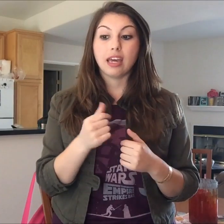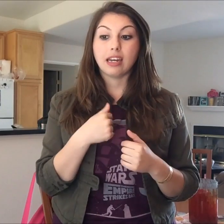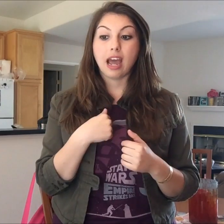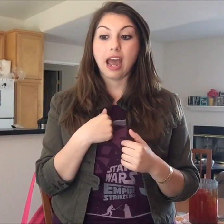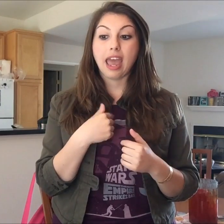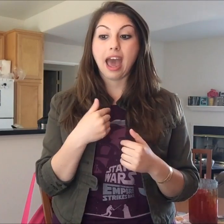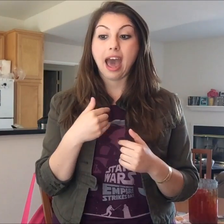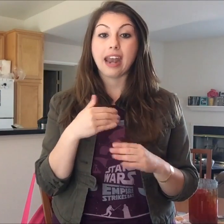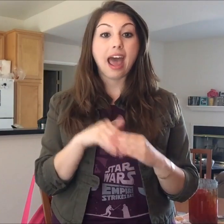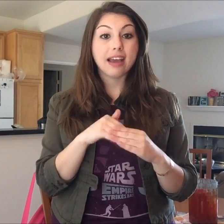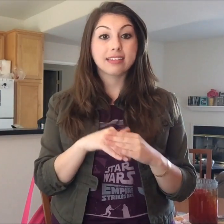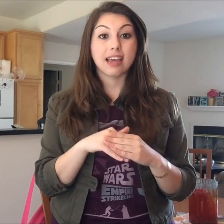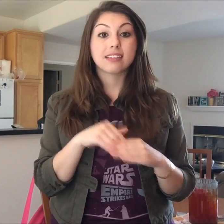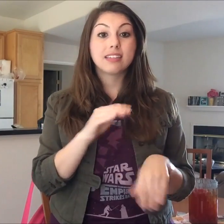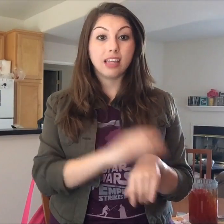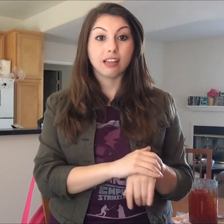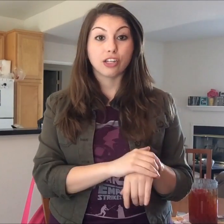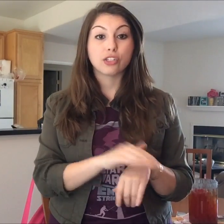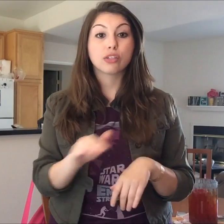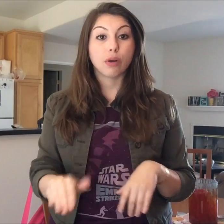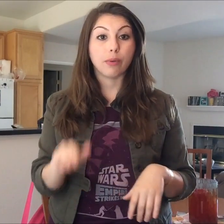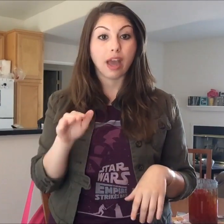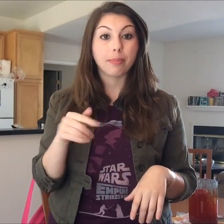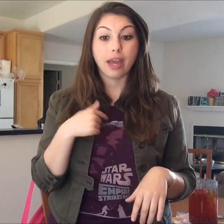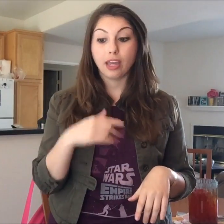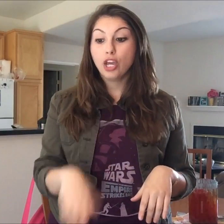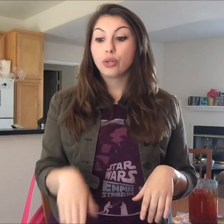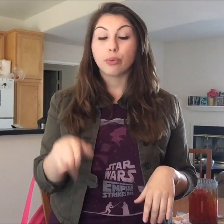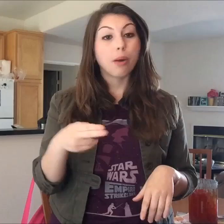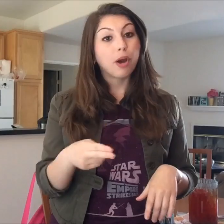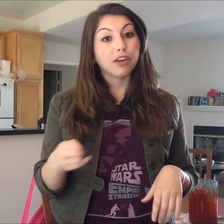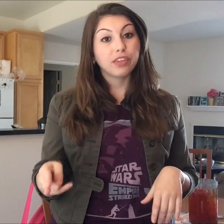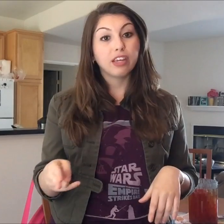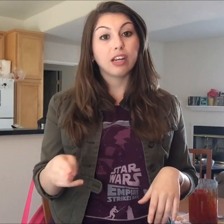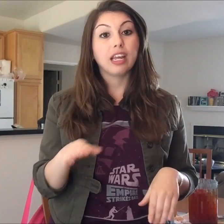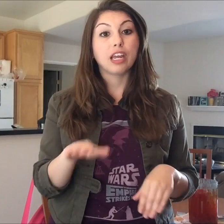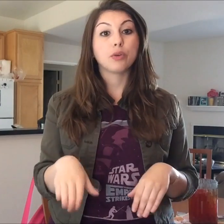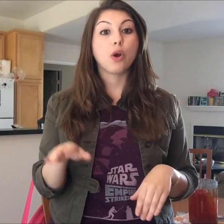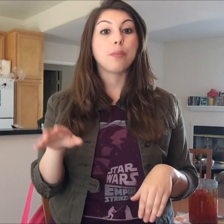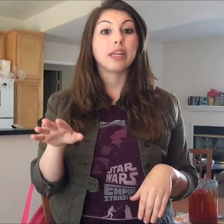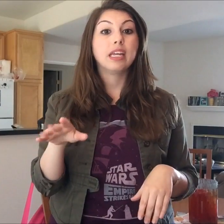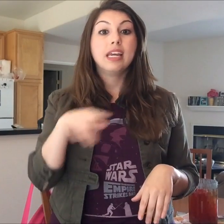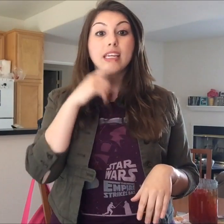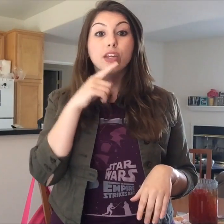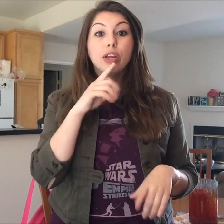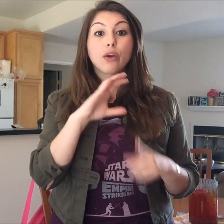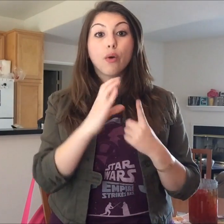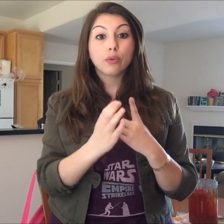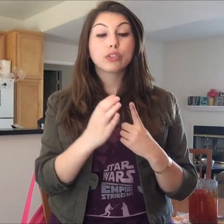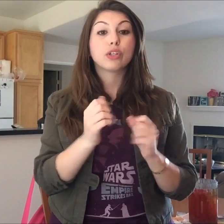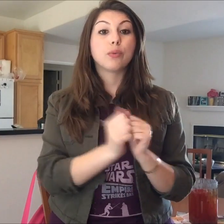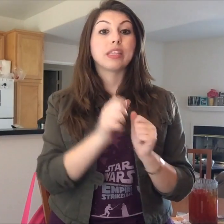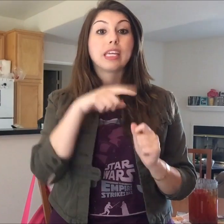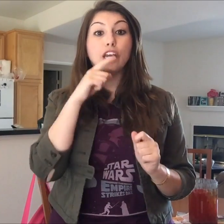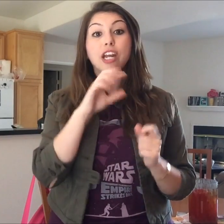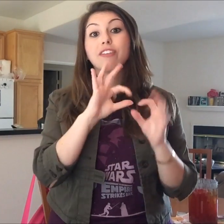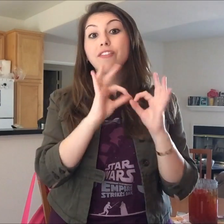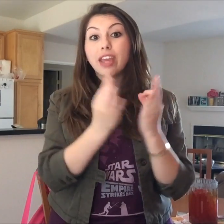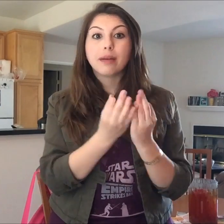and I had access to English growing up. I grew up hard of hearing, I grew up in hearing culture with the hearing family